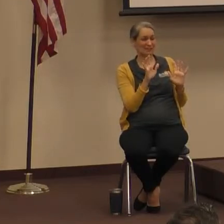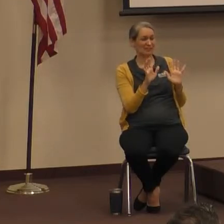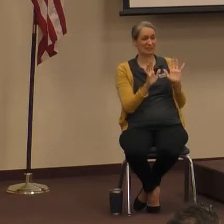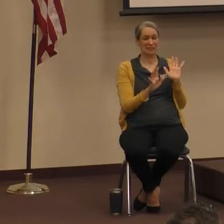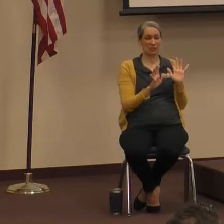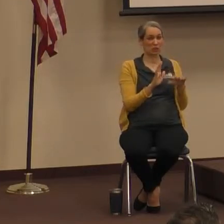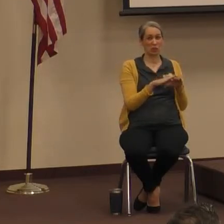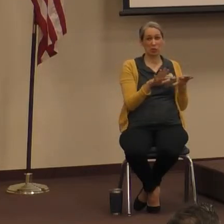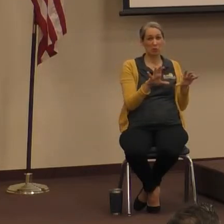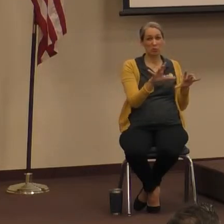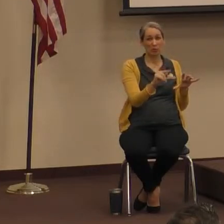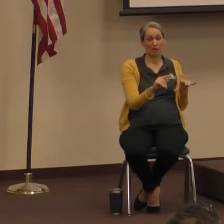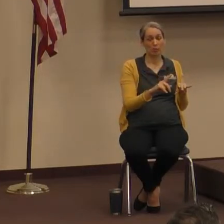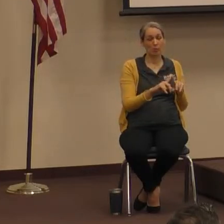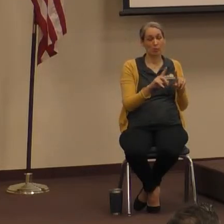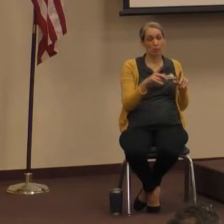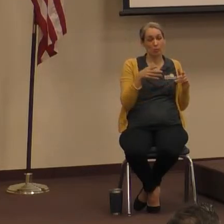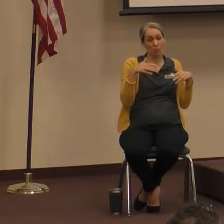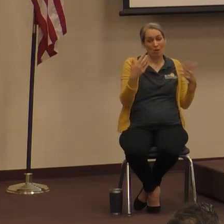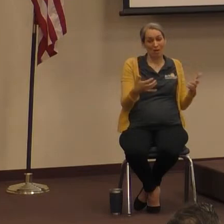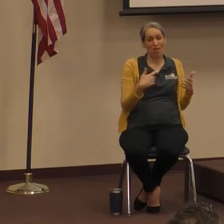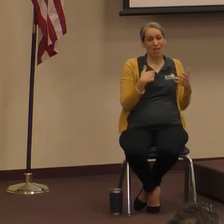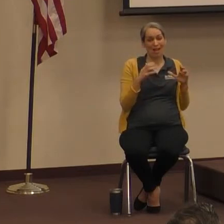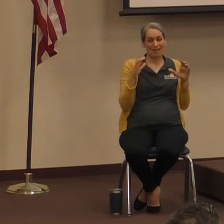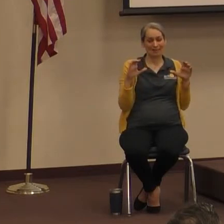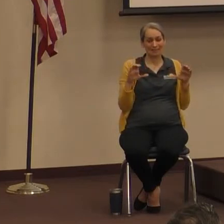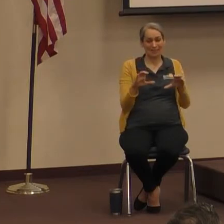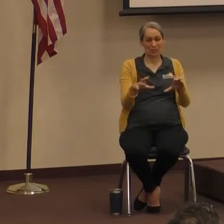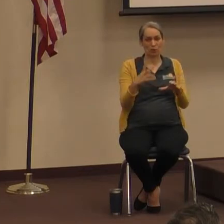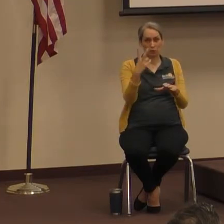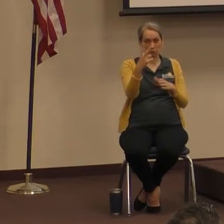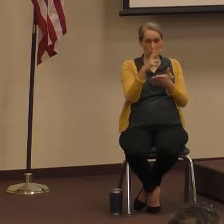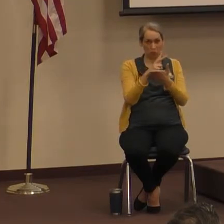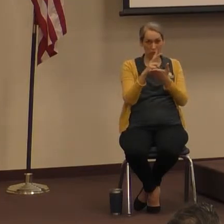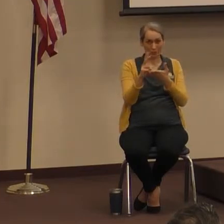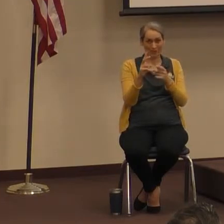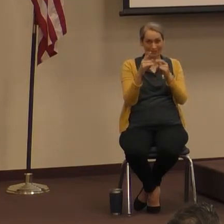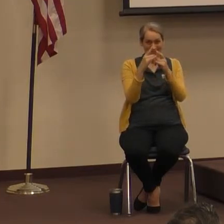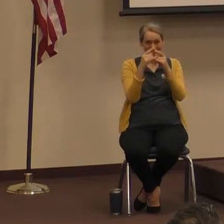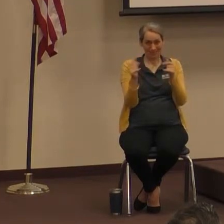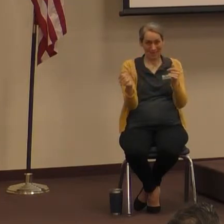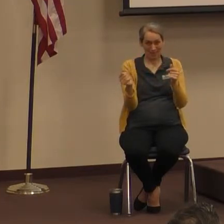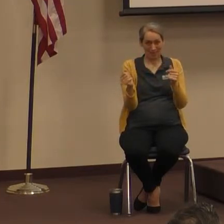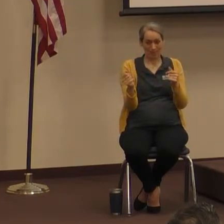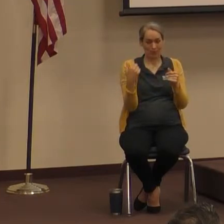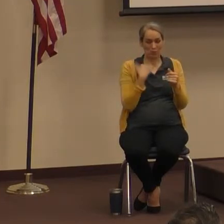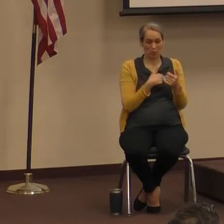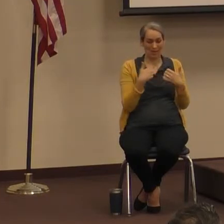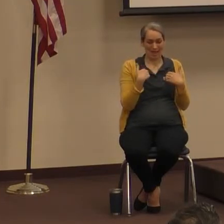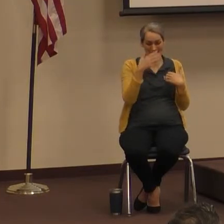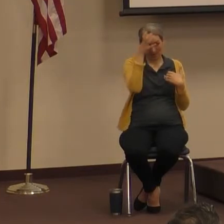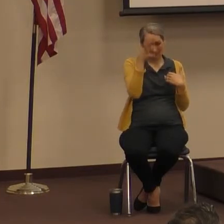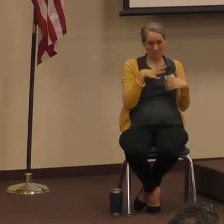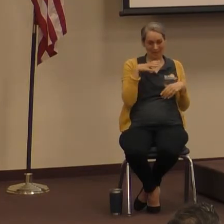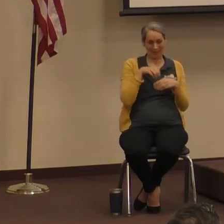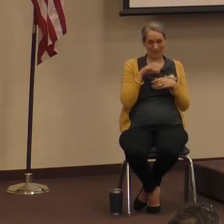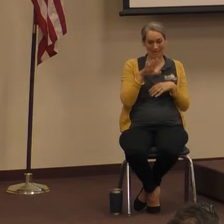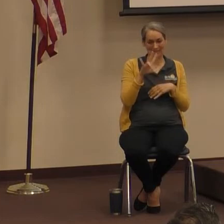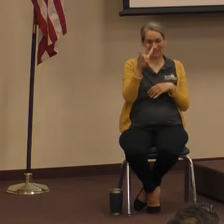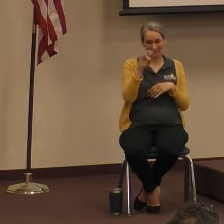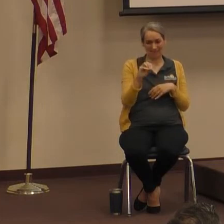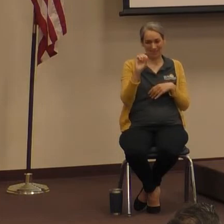it, right? Well, I just got done with the 2-week intensive that was in my bio. We had a guy who was in his 70s, another guy